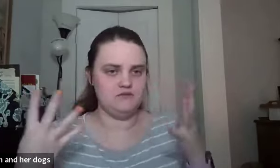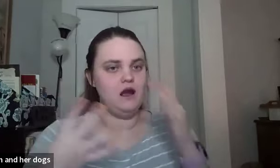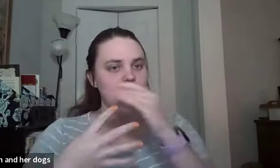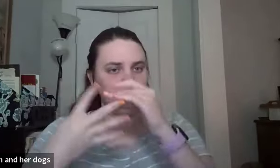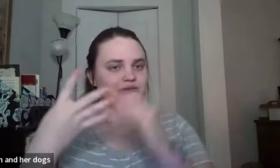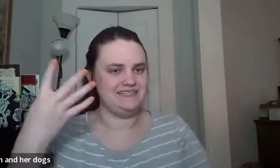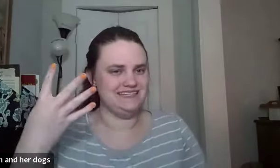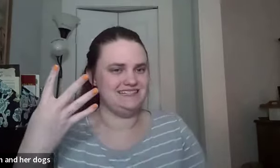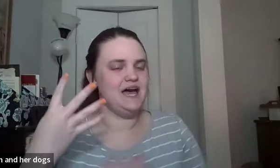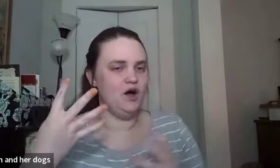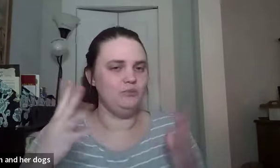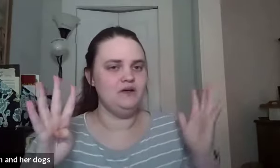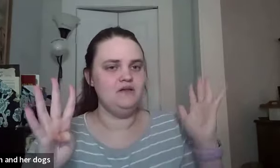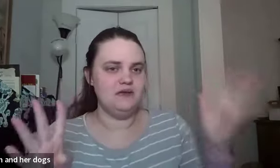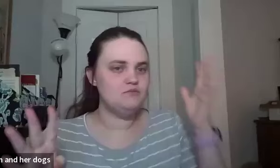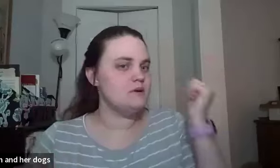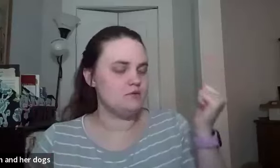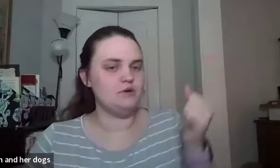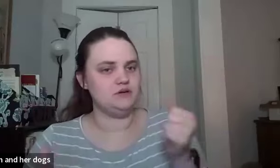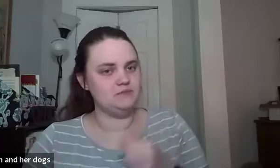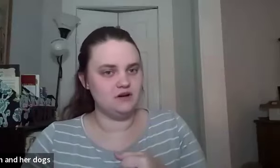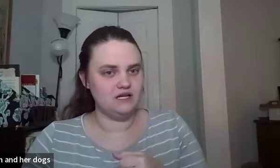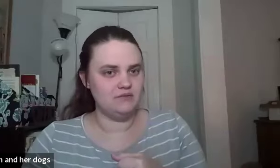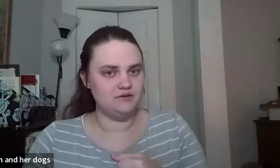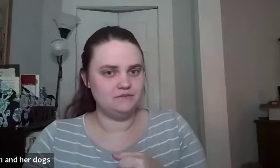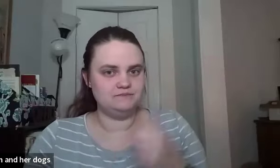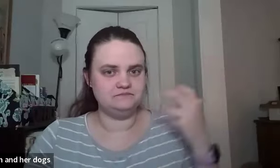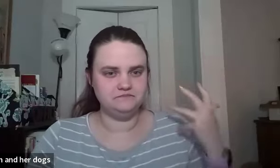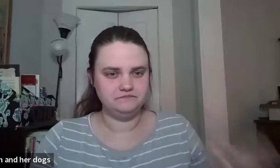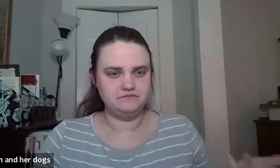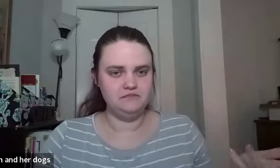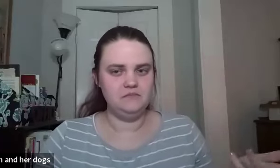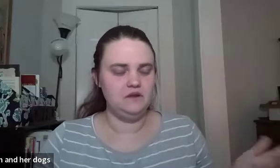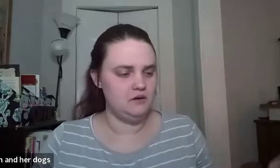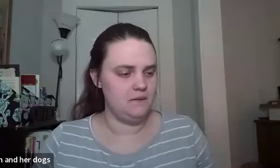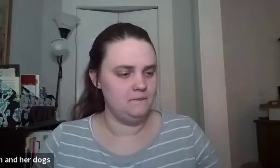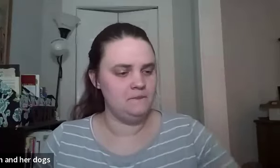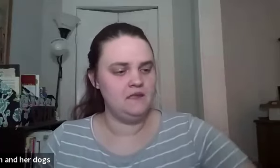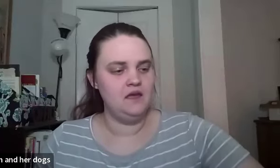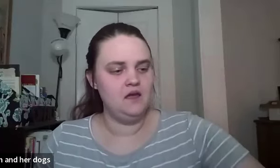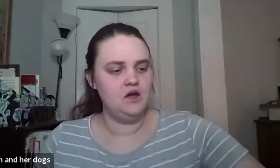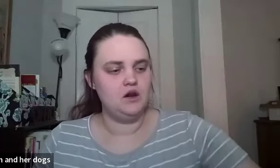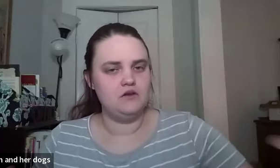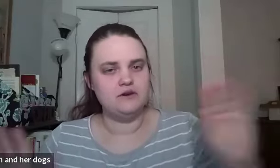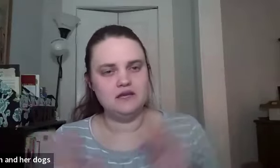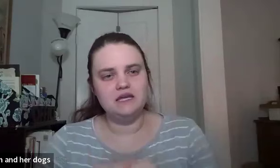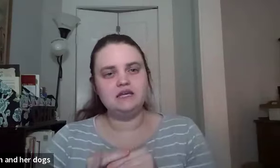whichever, I will list it to help them remember which one I'm talking about. Okay. Are there